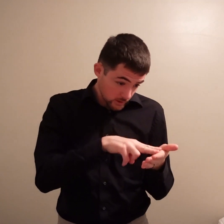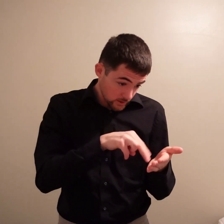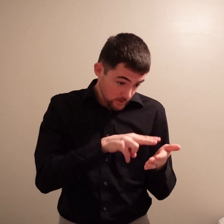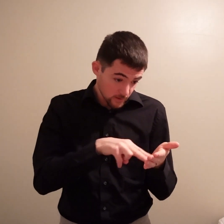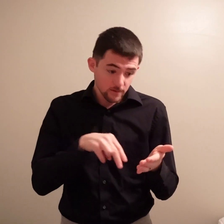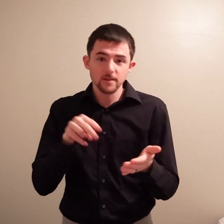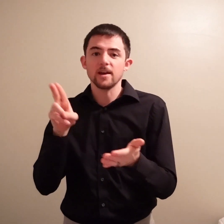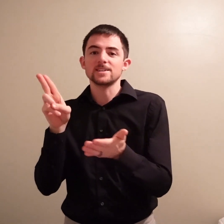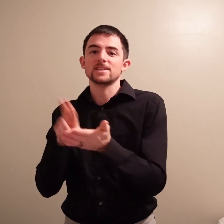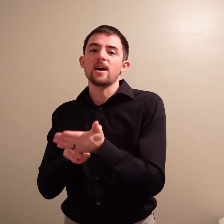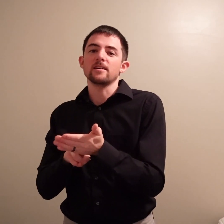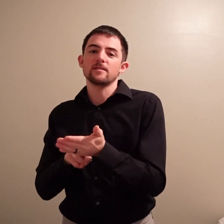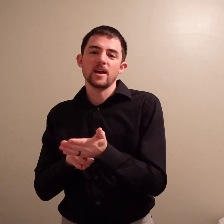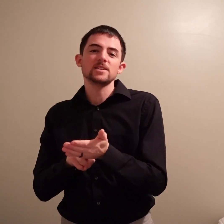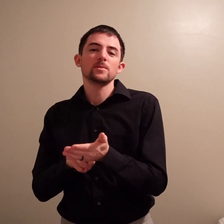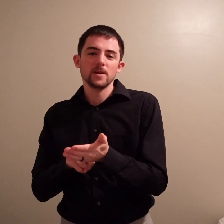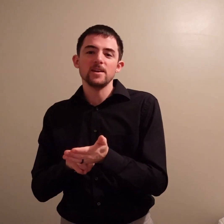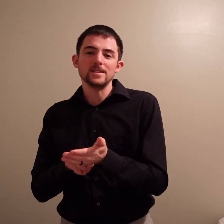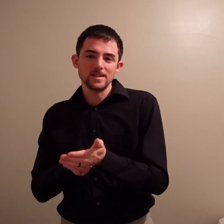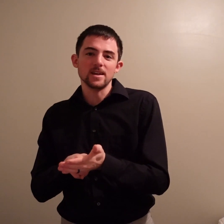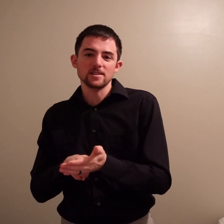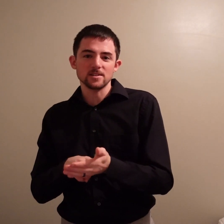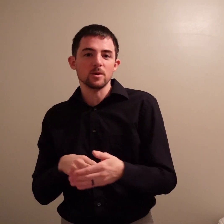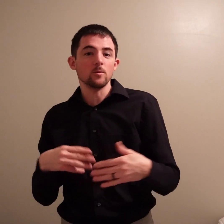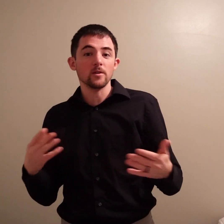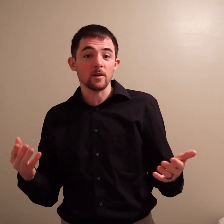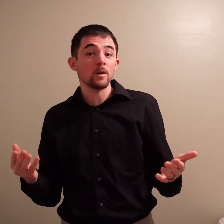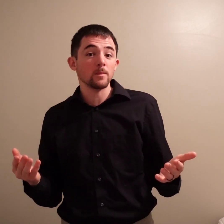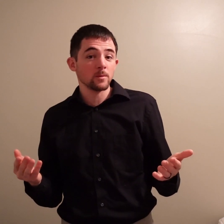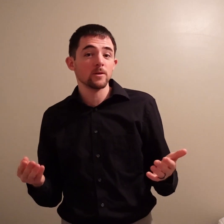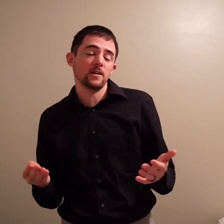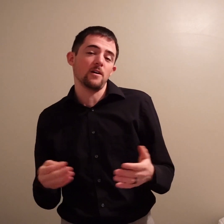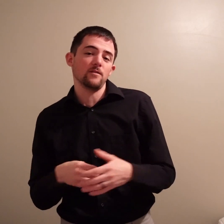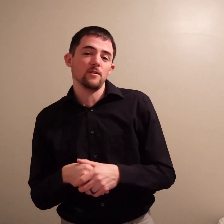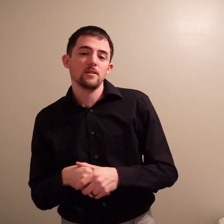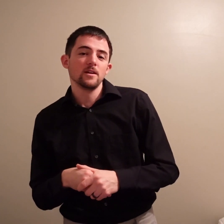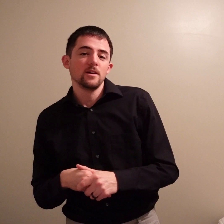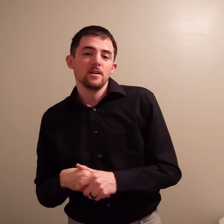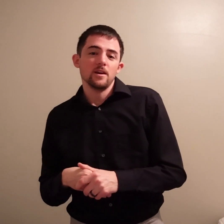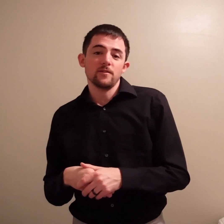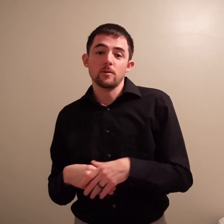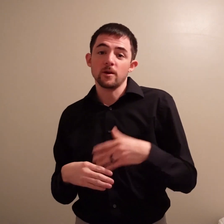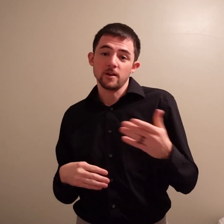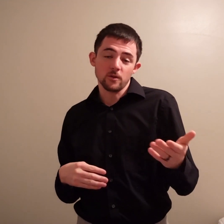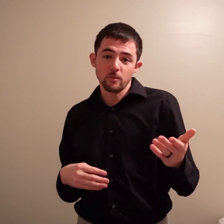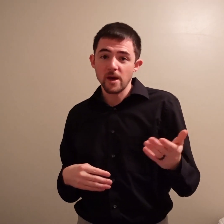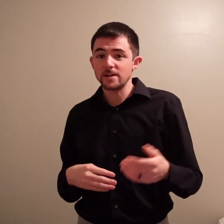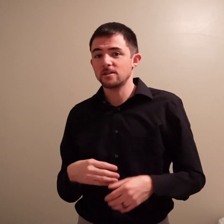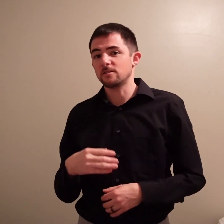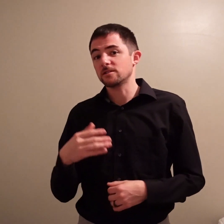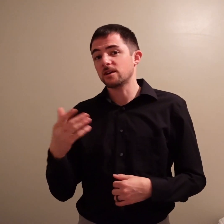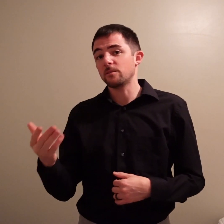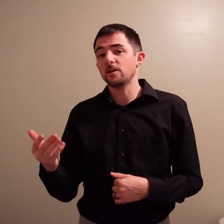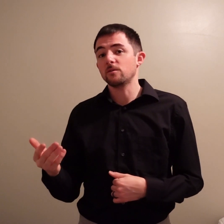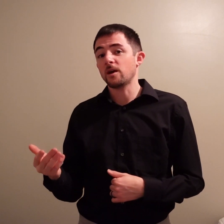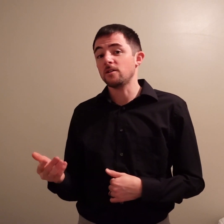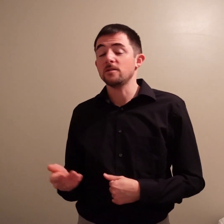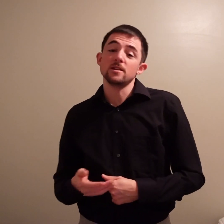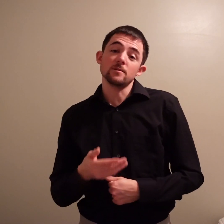Read and sign. That's a pretty easy sentence, but one that might be pretty helpful if you're working with a patient or somebody and you need them to